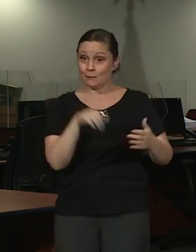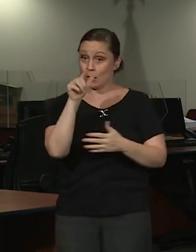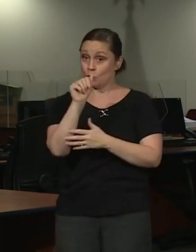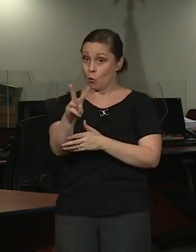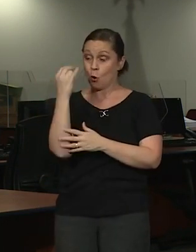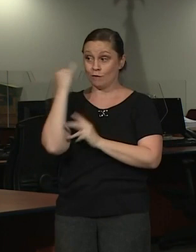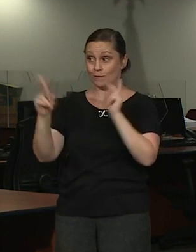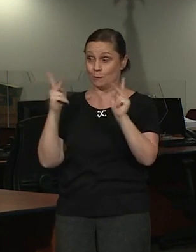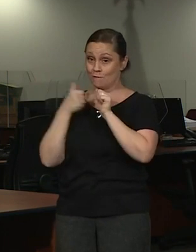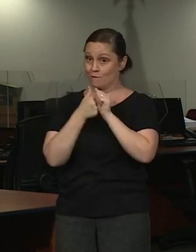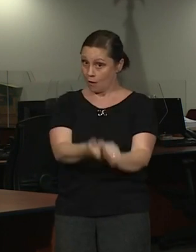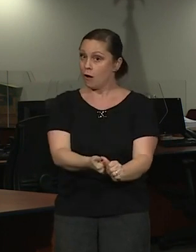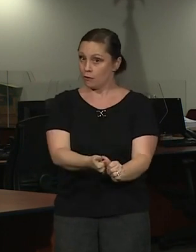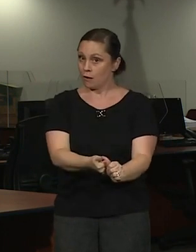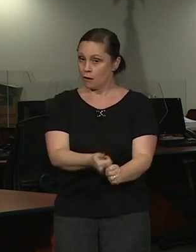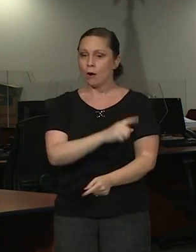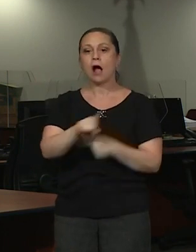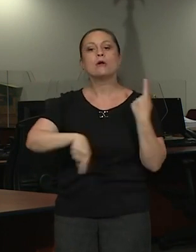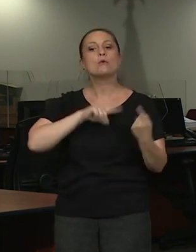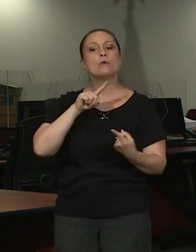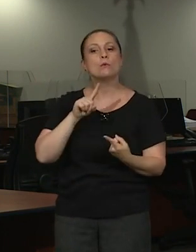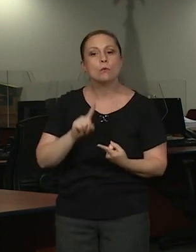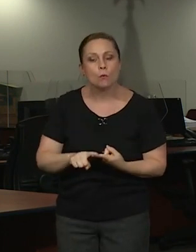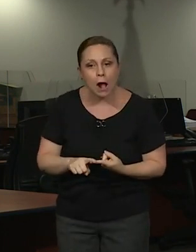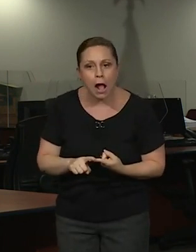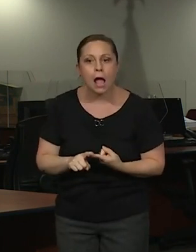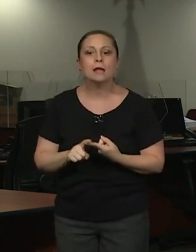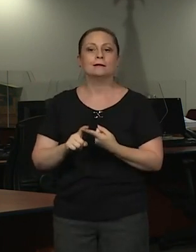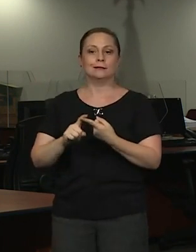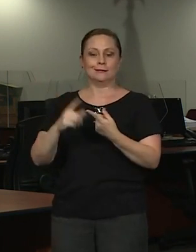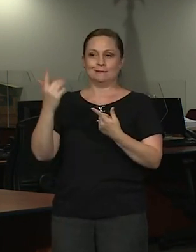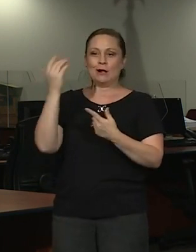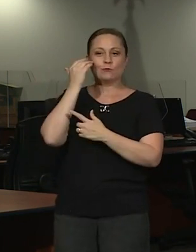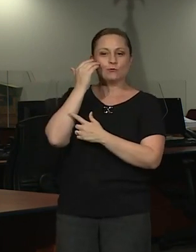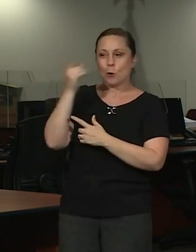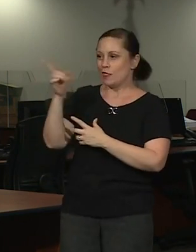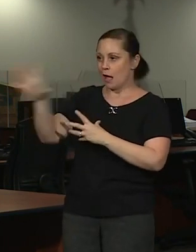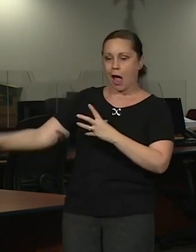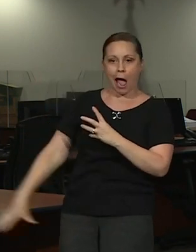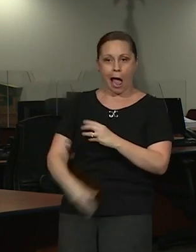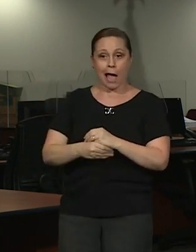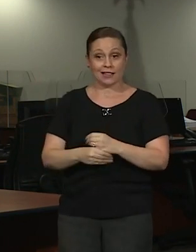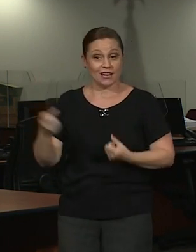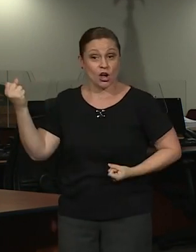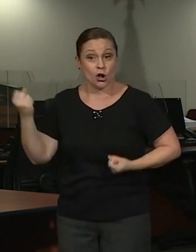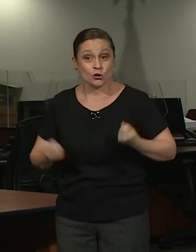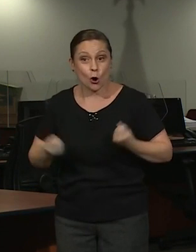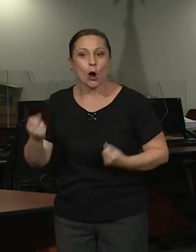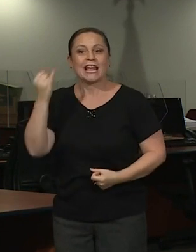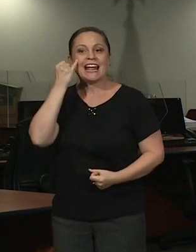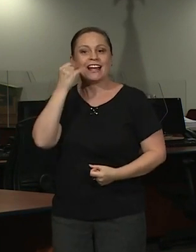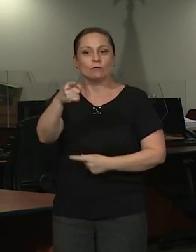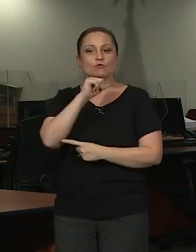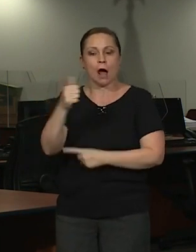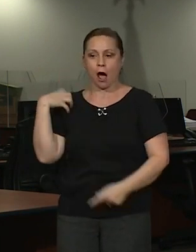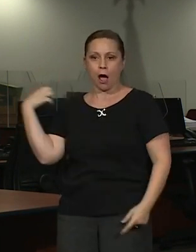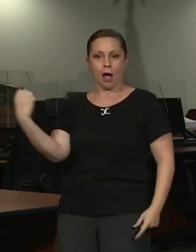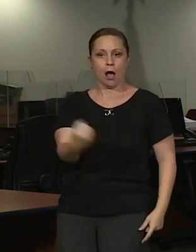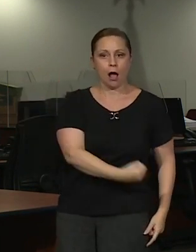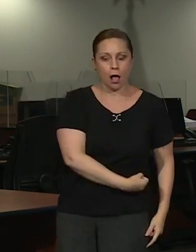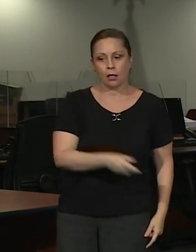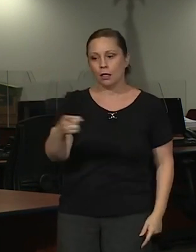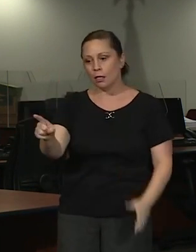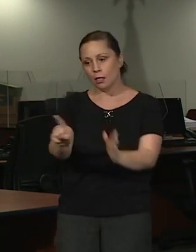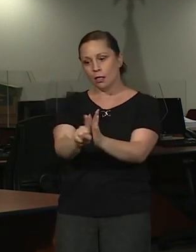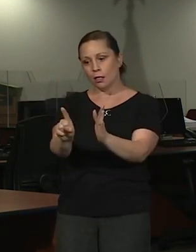manufacturers started putting the whistles and the bells, and sometimes the vehicles wouldn't turn on until you put your seatbelt in, that made it